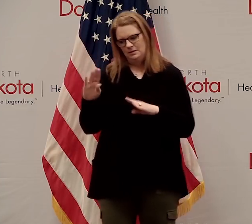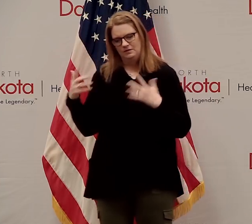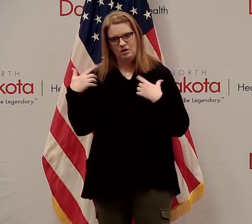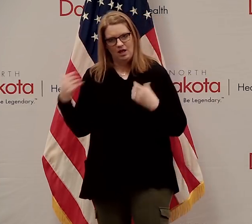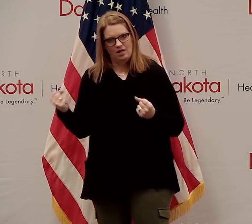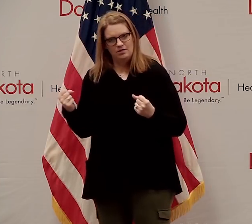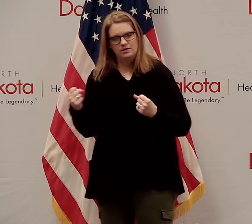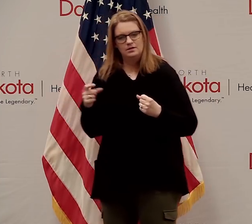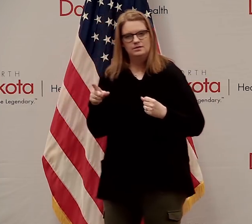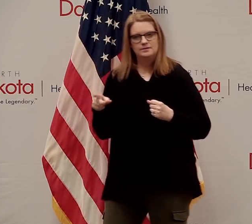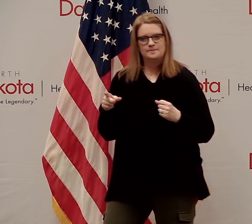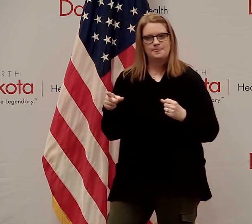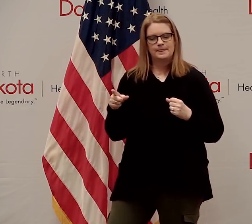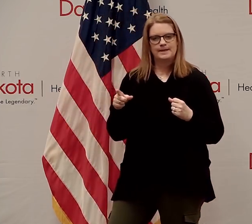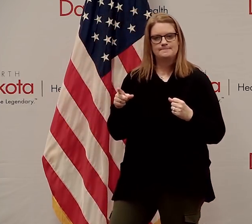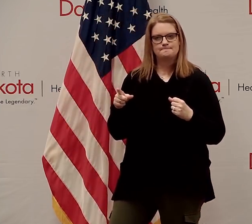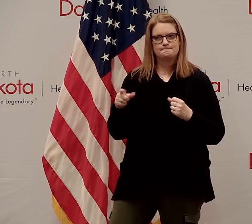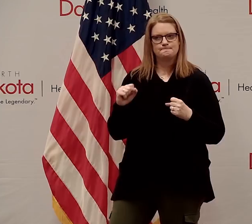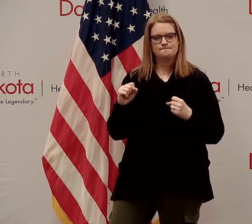update.